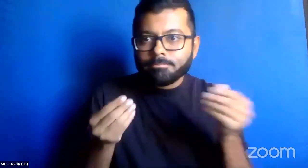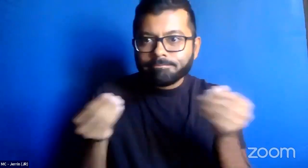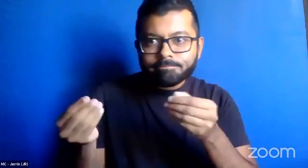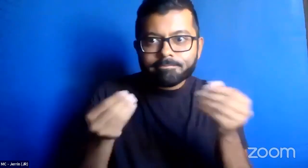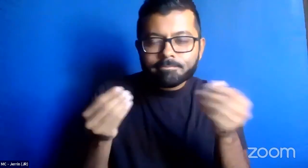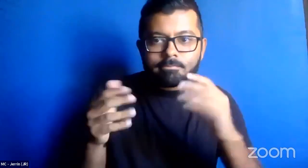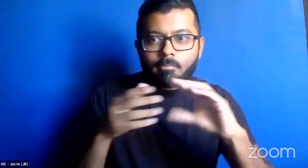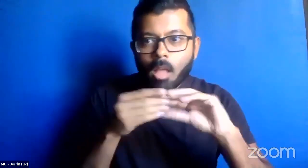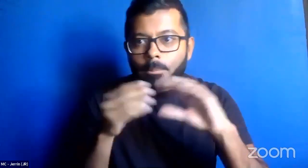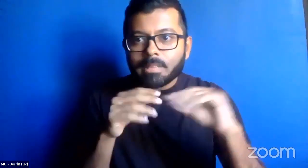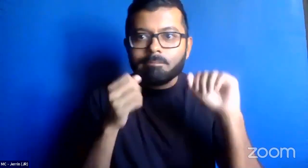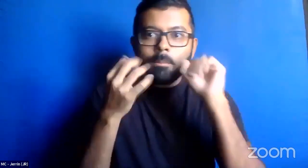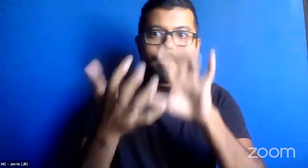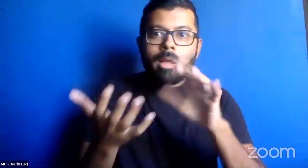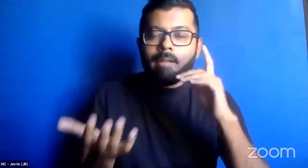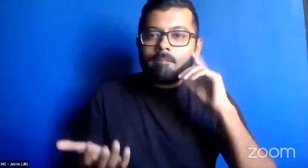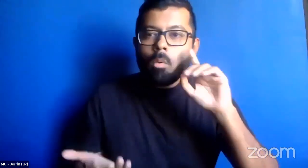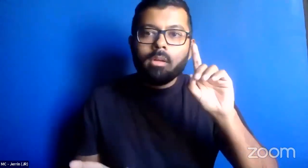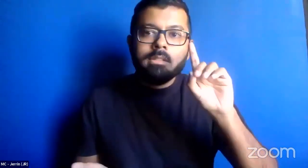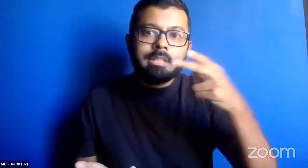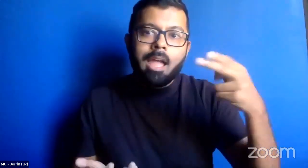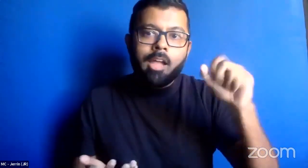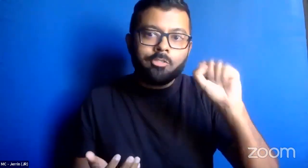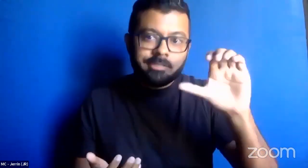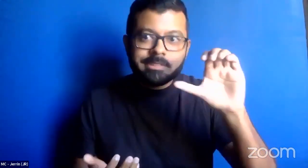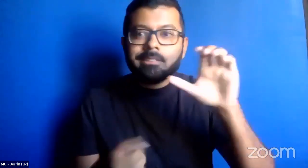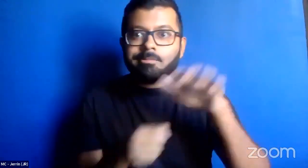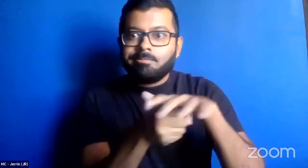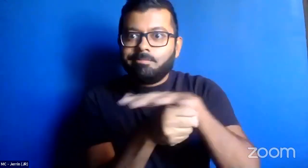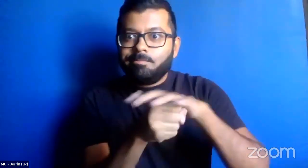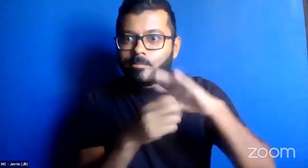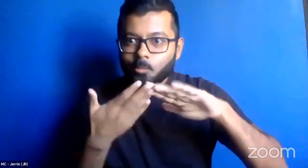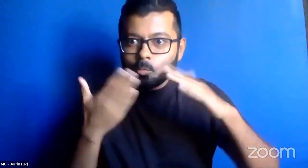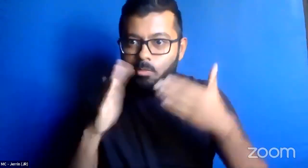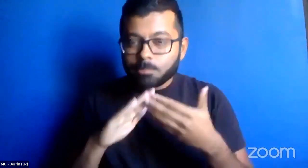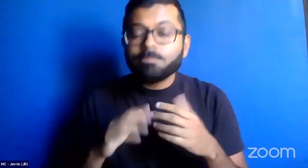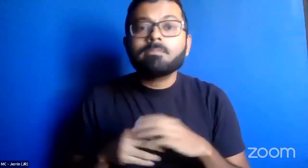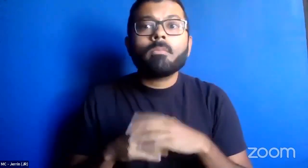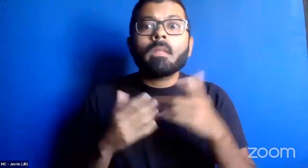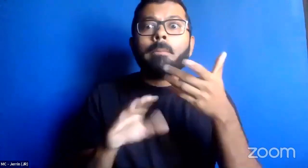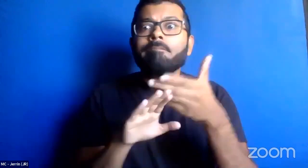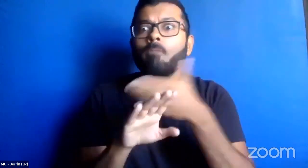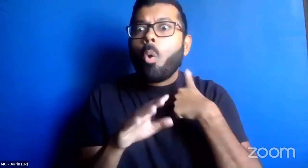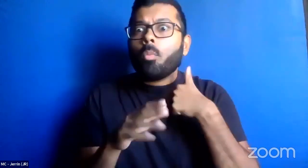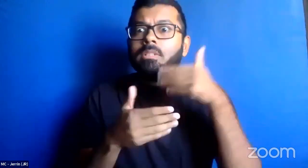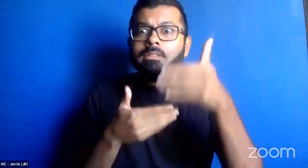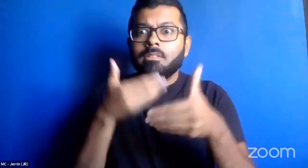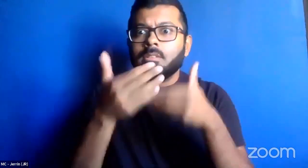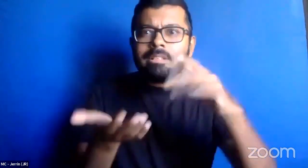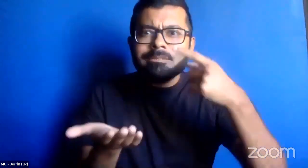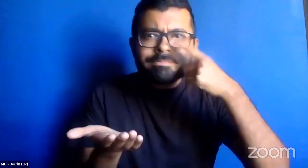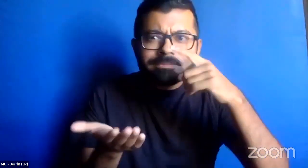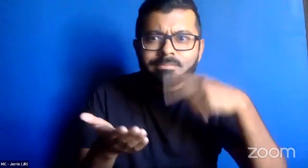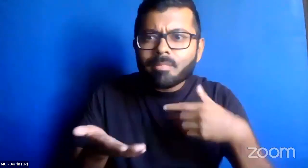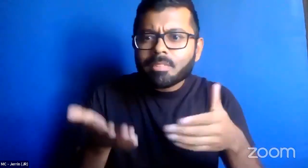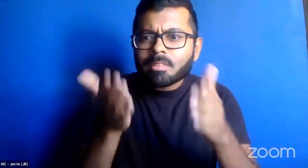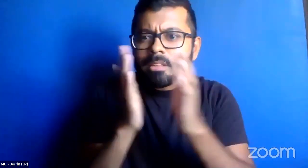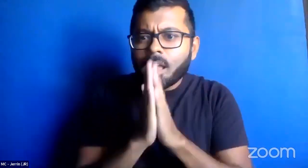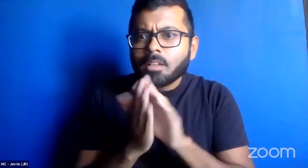I am honored to be able to support DHHSC and this board in facilitating our community comments. Before